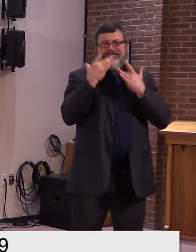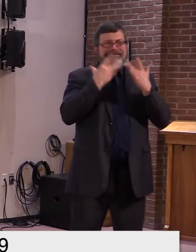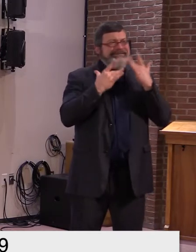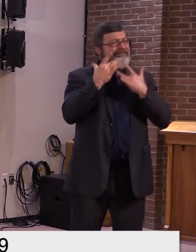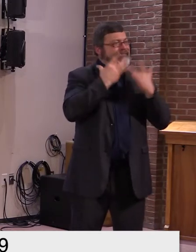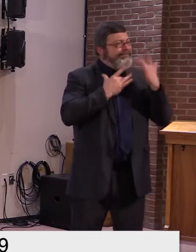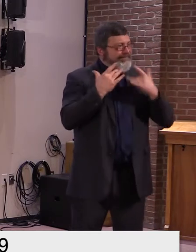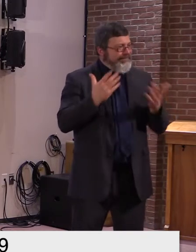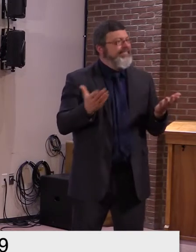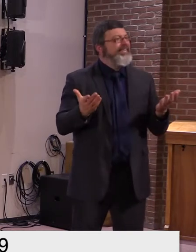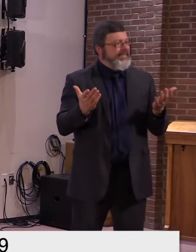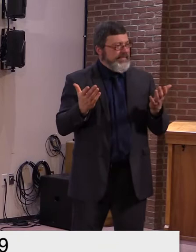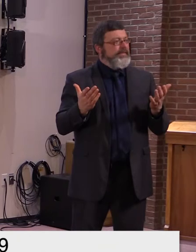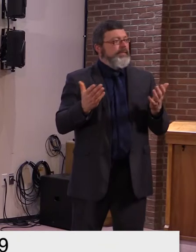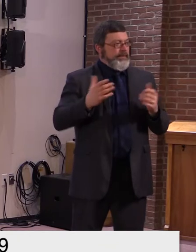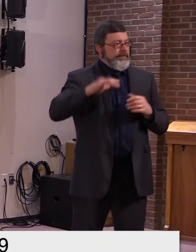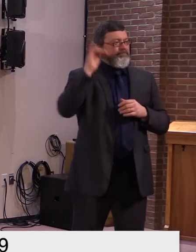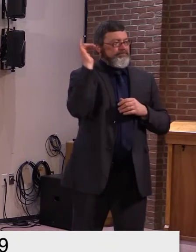government